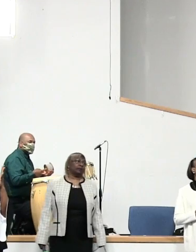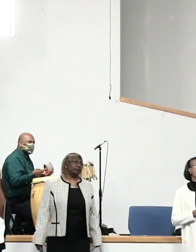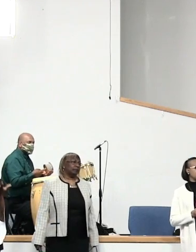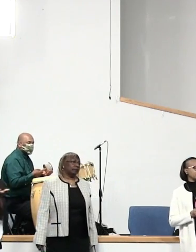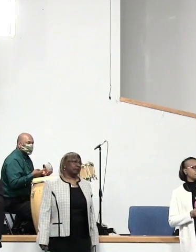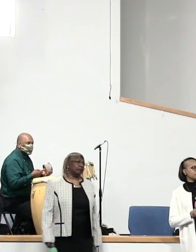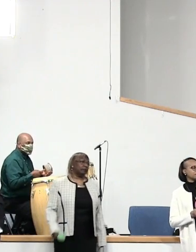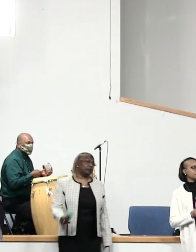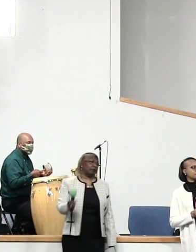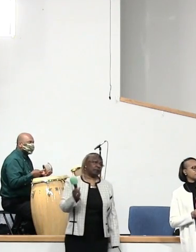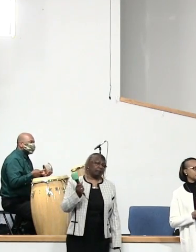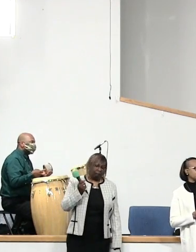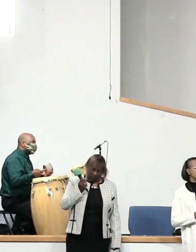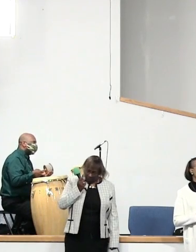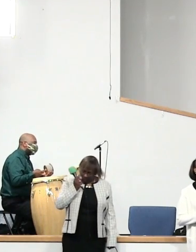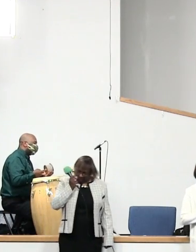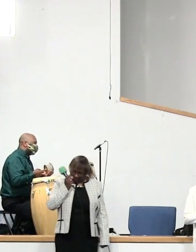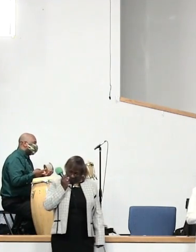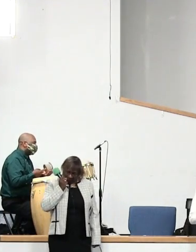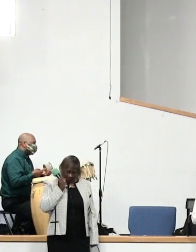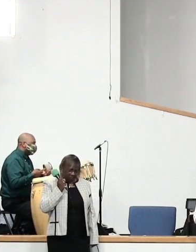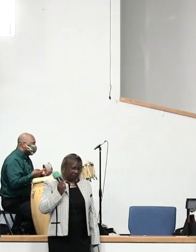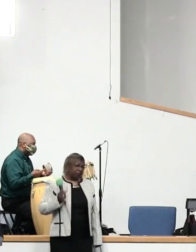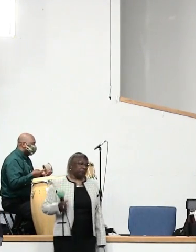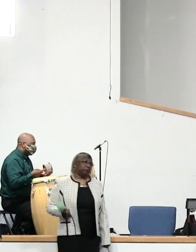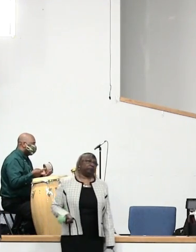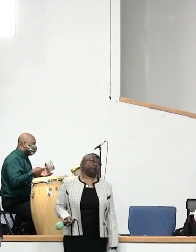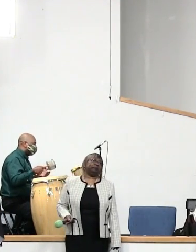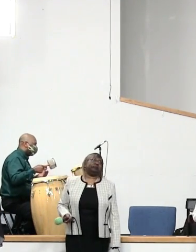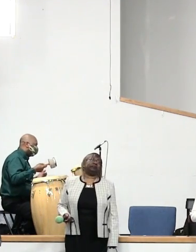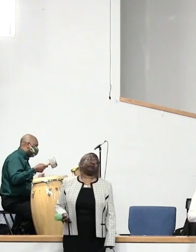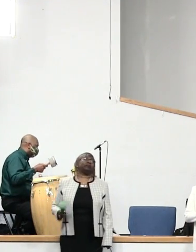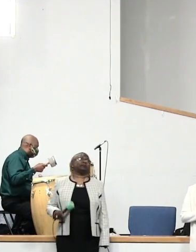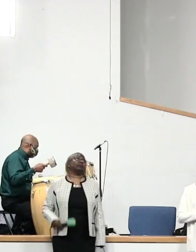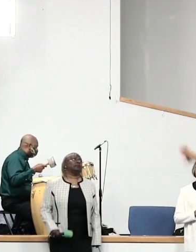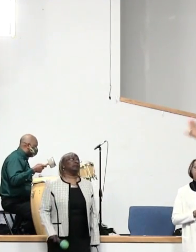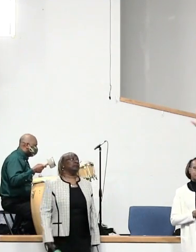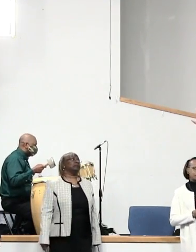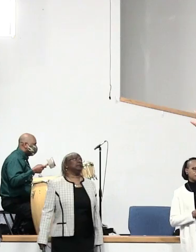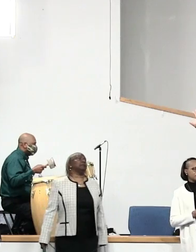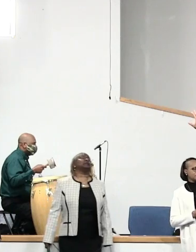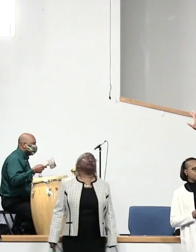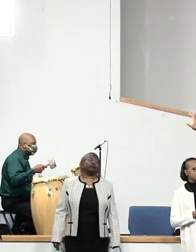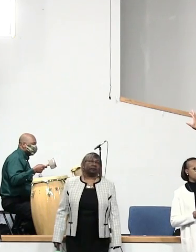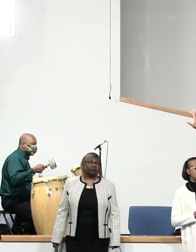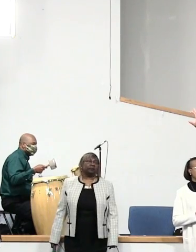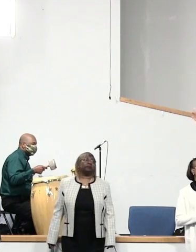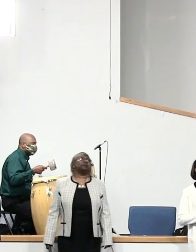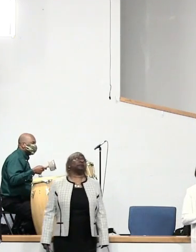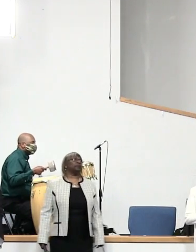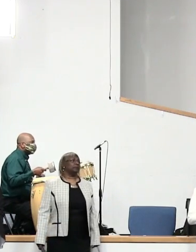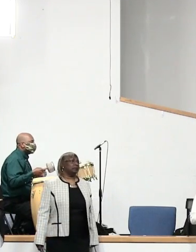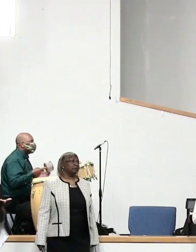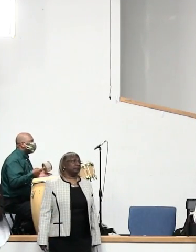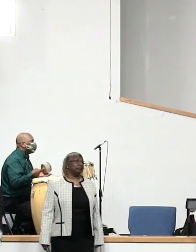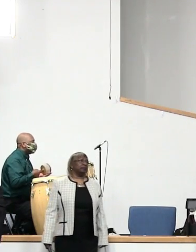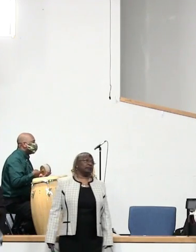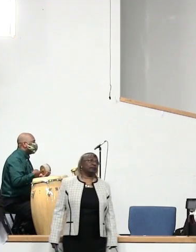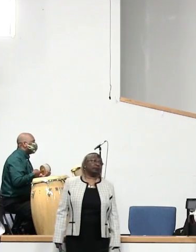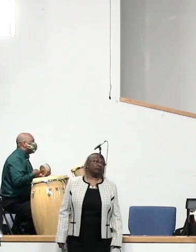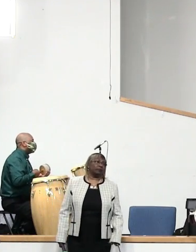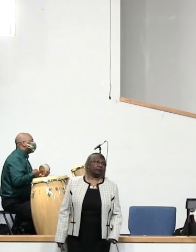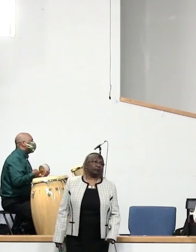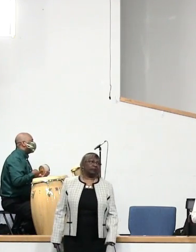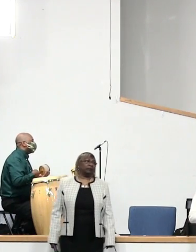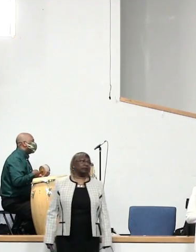Here I am to worship a holy God, a righteous God, a sovereign God. Here I